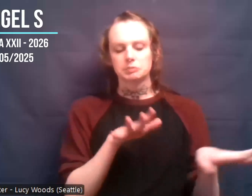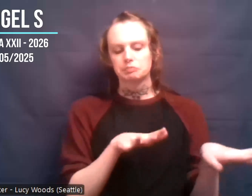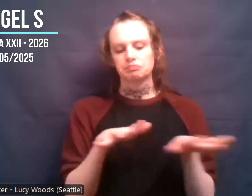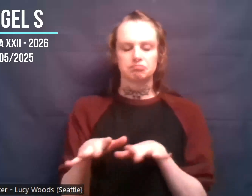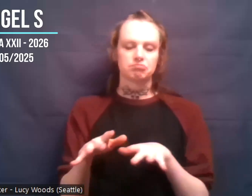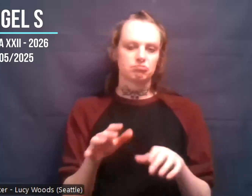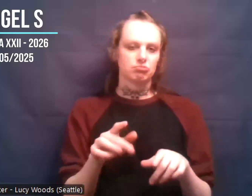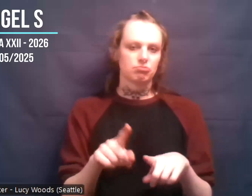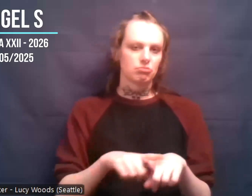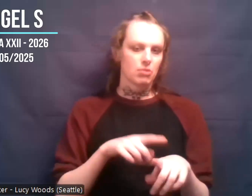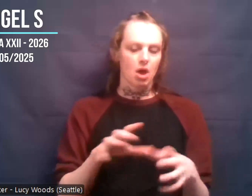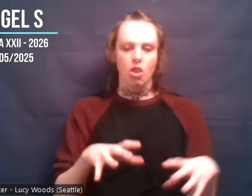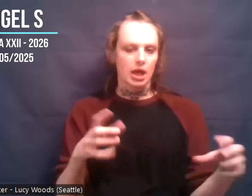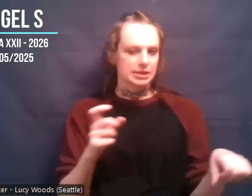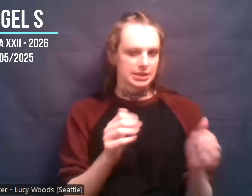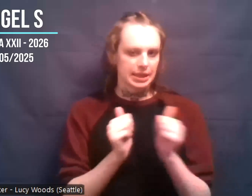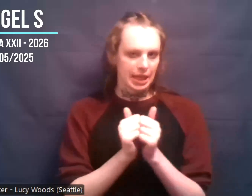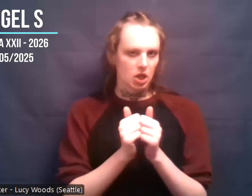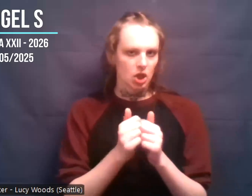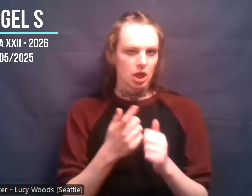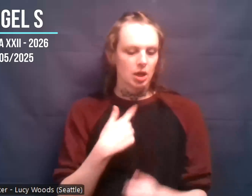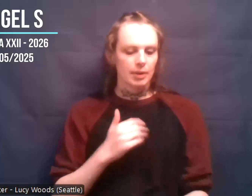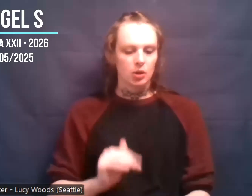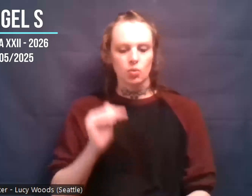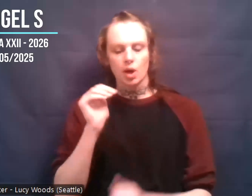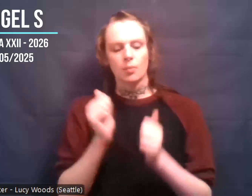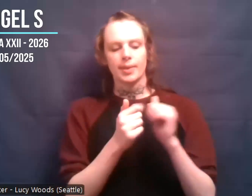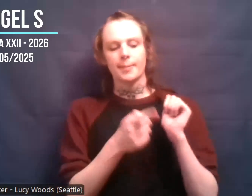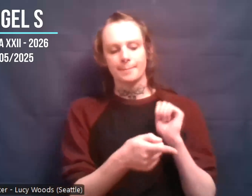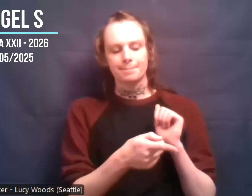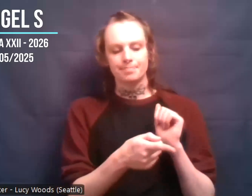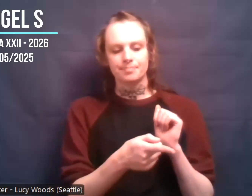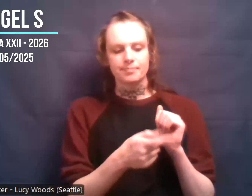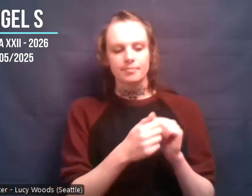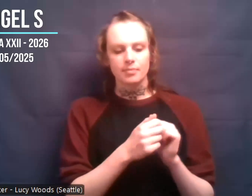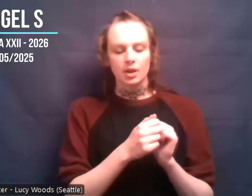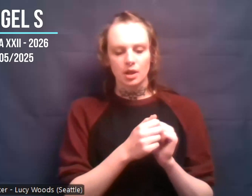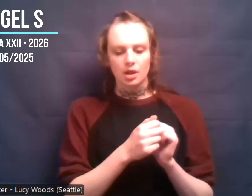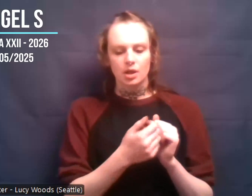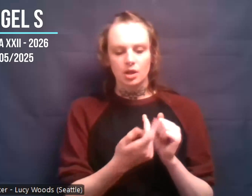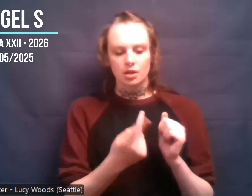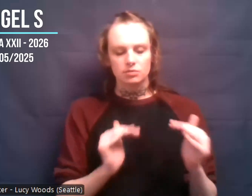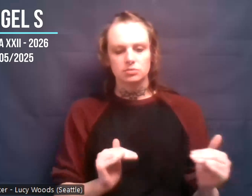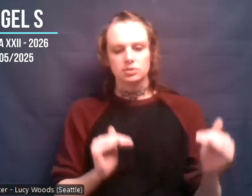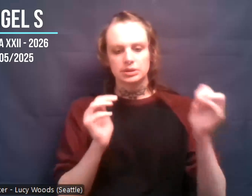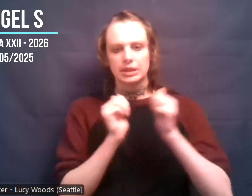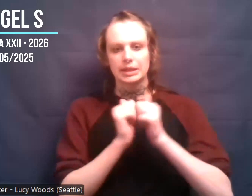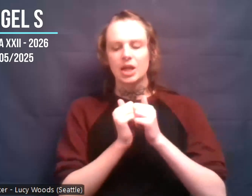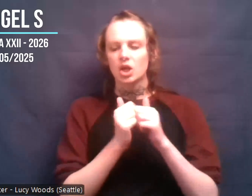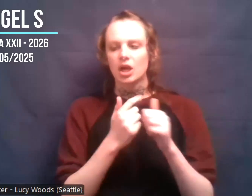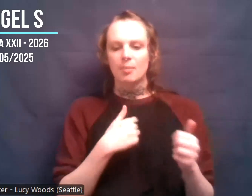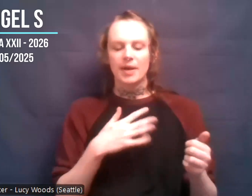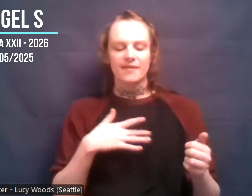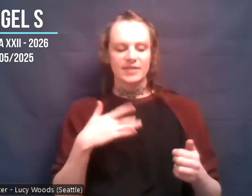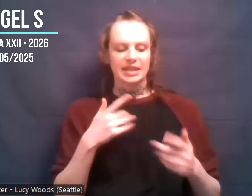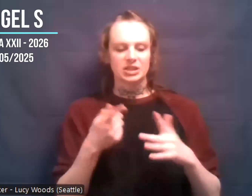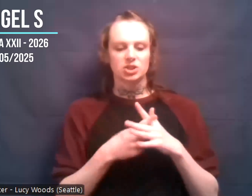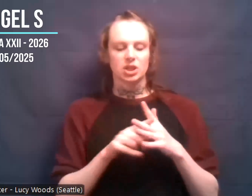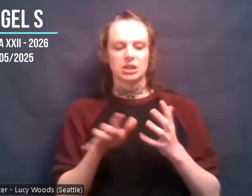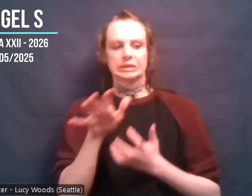And I grew up with this person, and I started getting my feelings confused for this person. I had never allowed anybody in. I had never loved